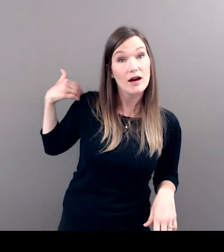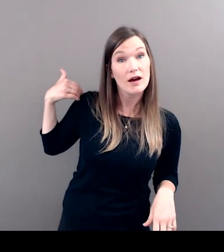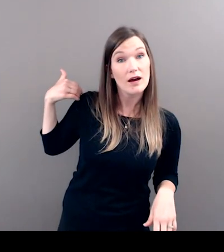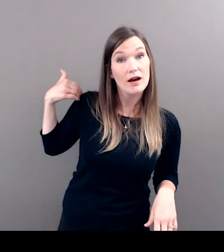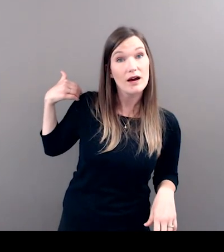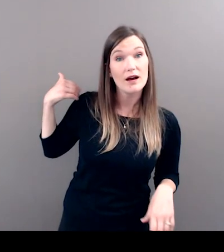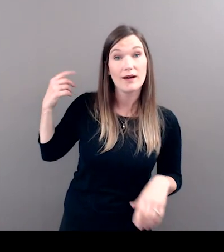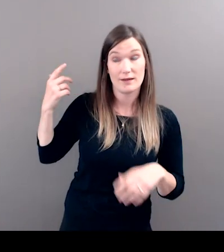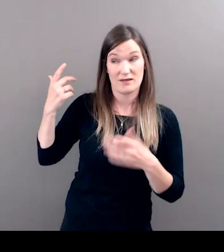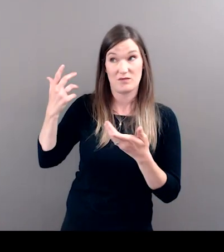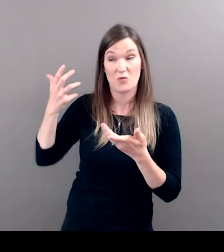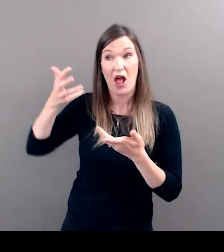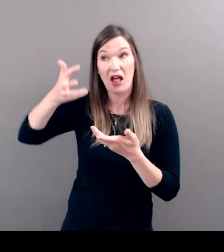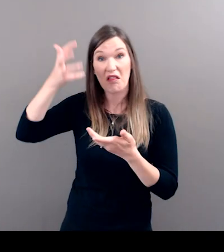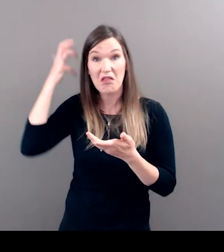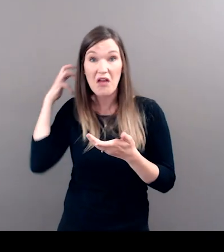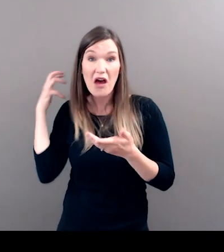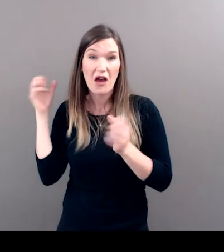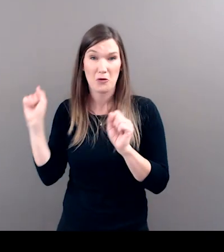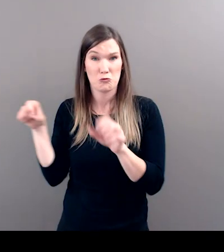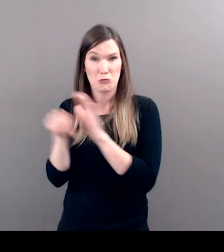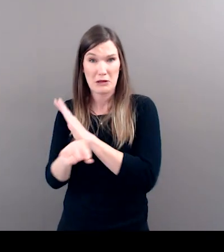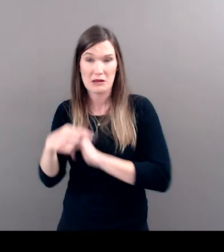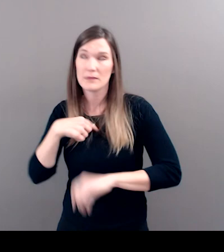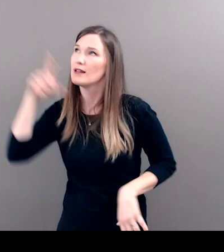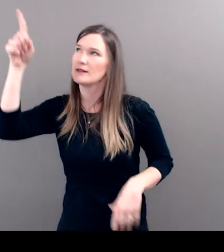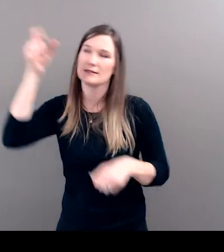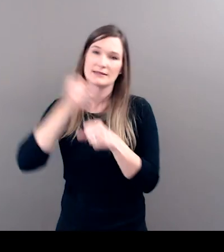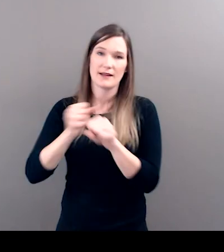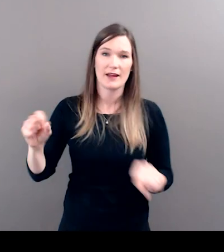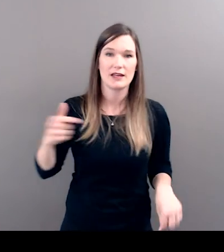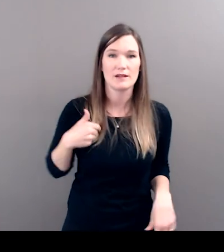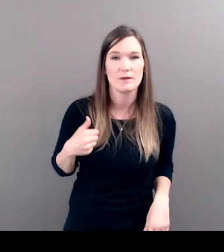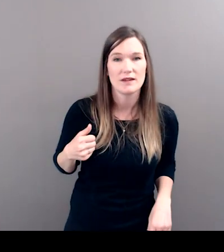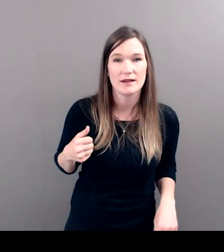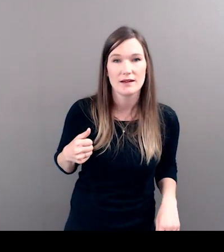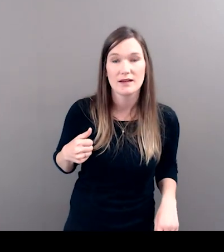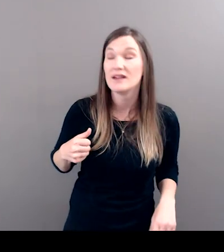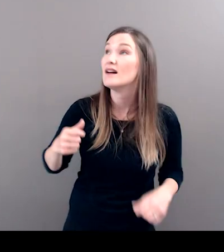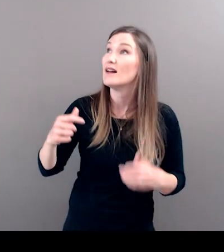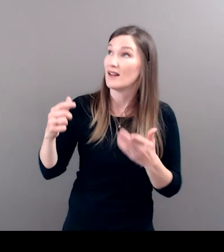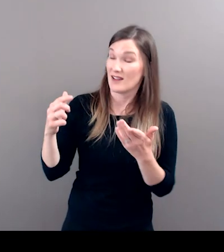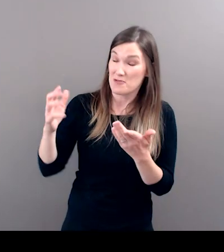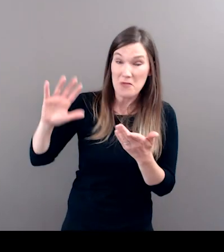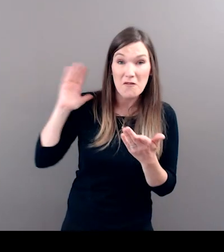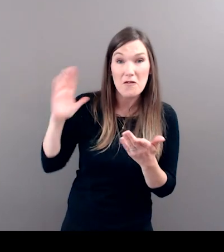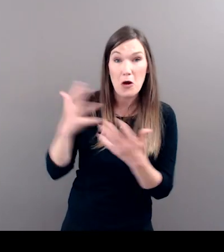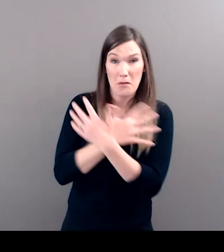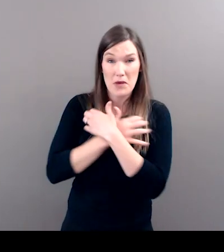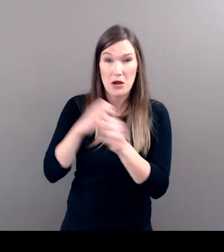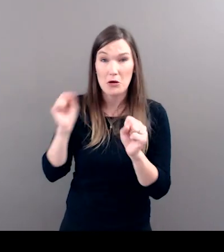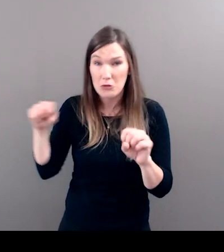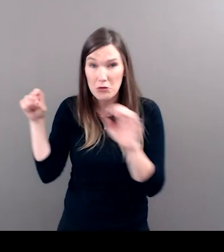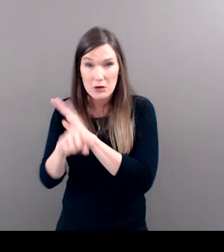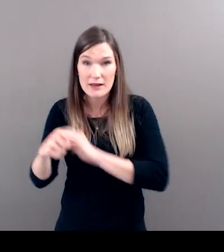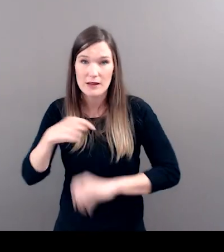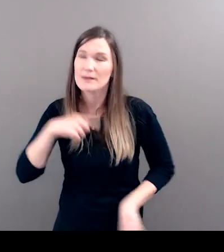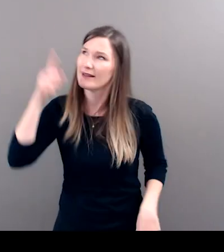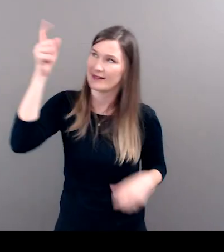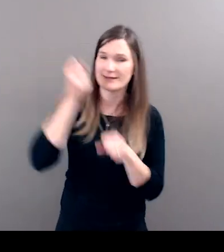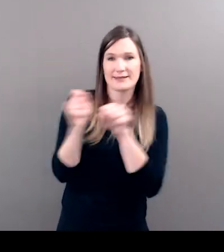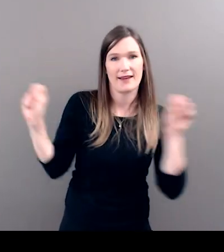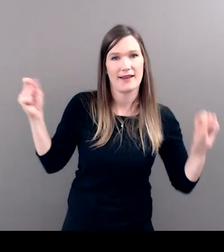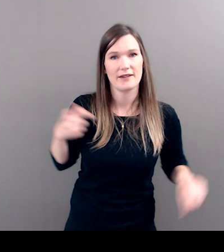the paw of the lion, the Lord who delivered me in the past from the paw of the bear, he will deliver me in